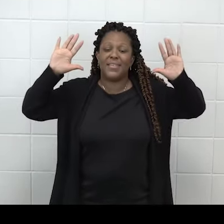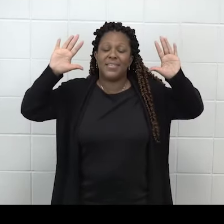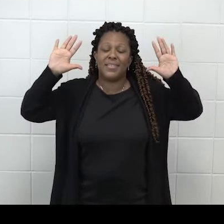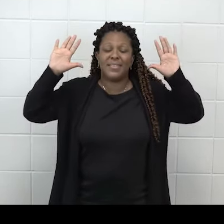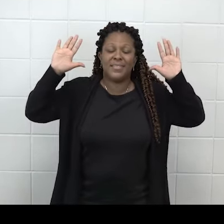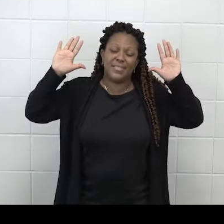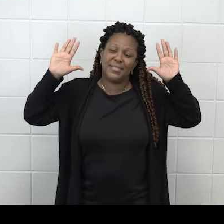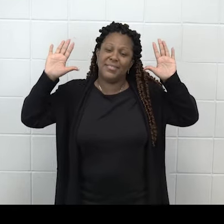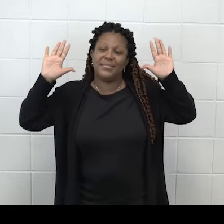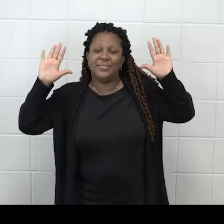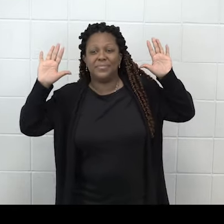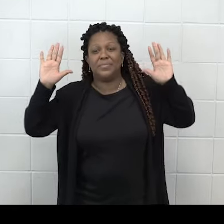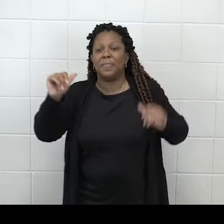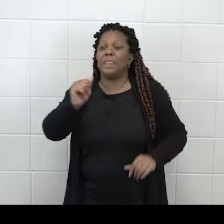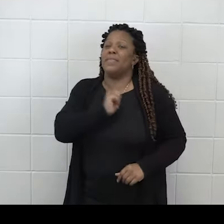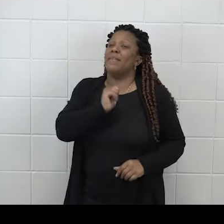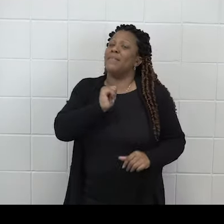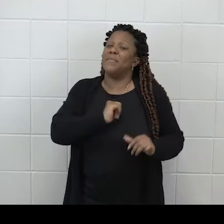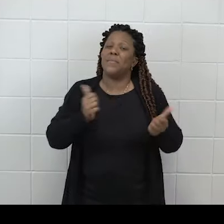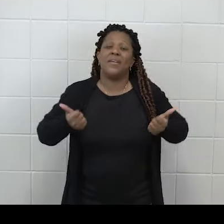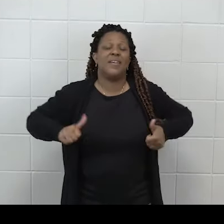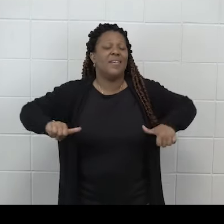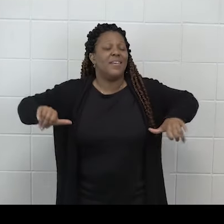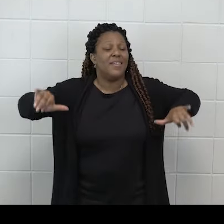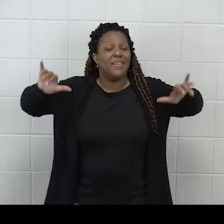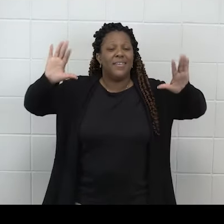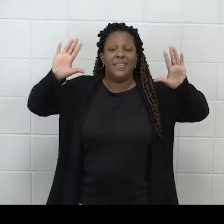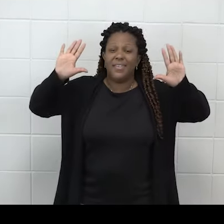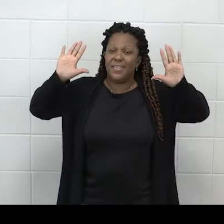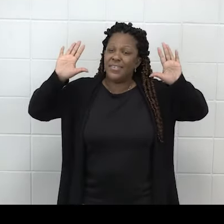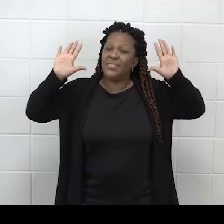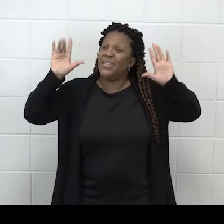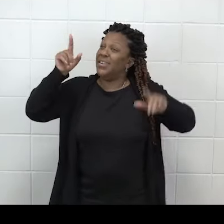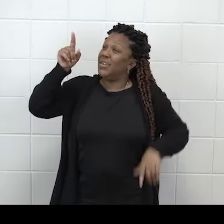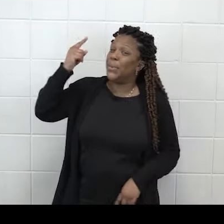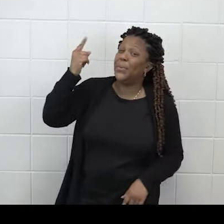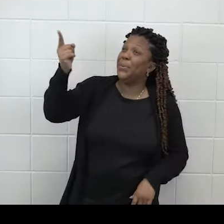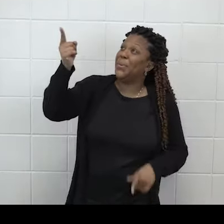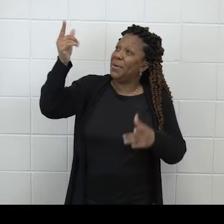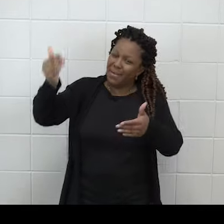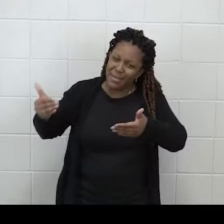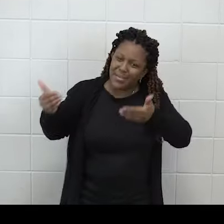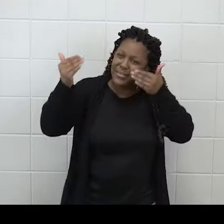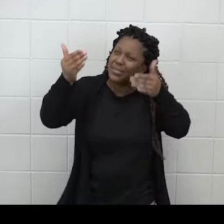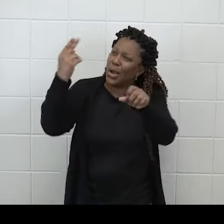away. I give myself away. I give myself away. So you can use me. So